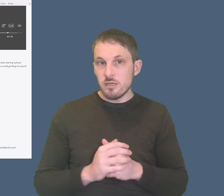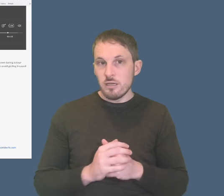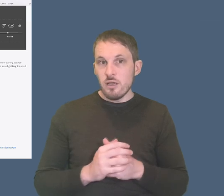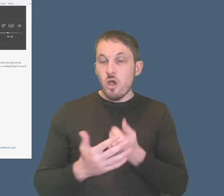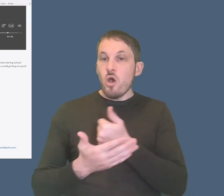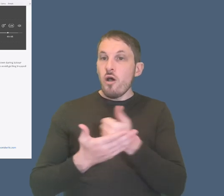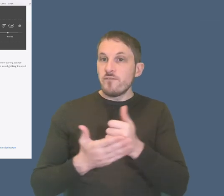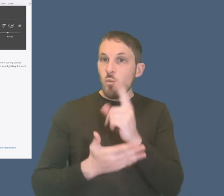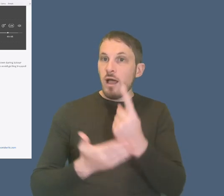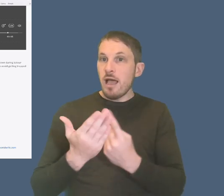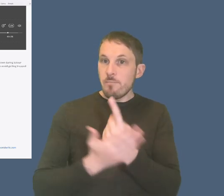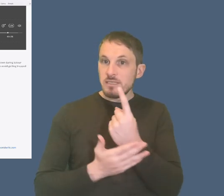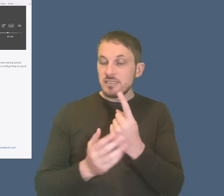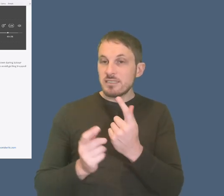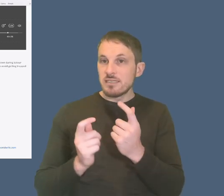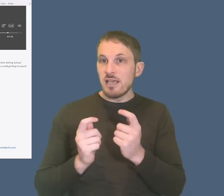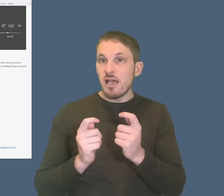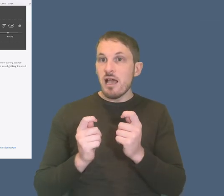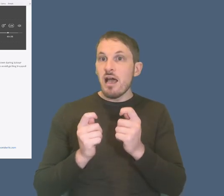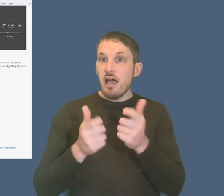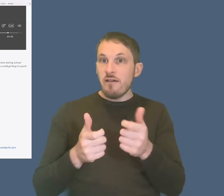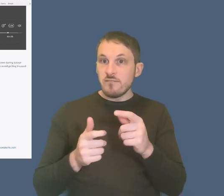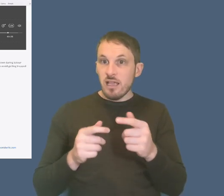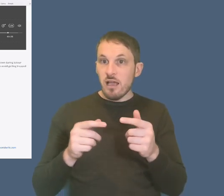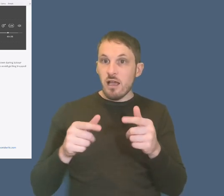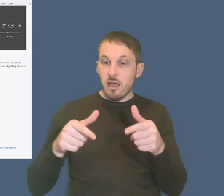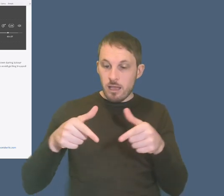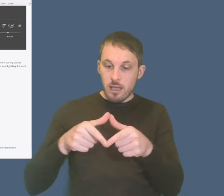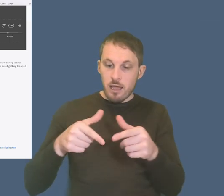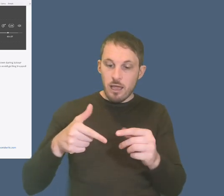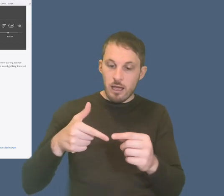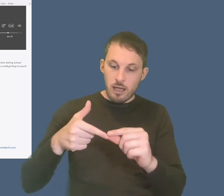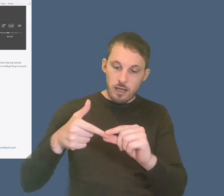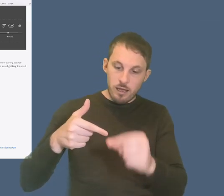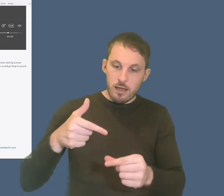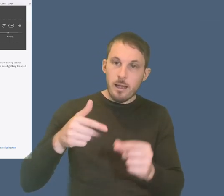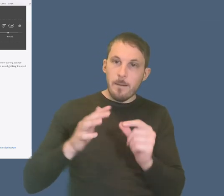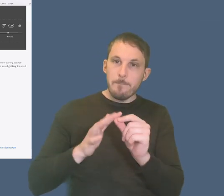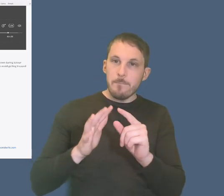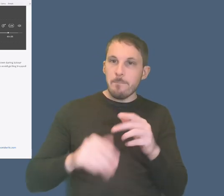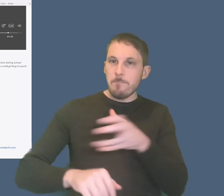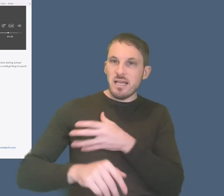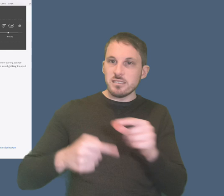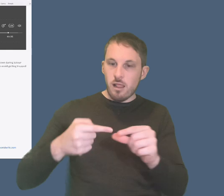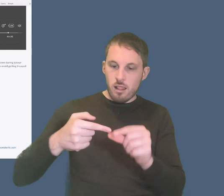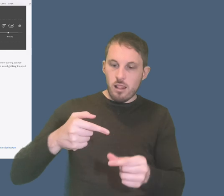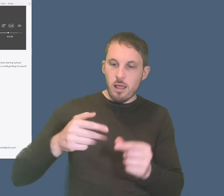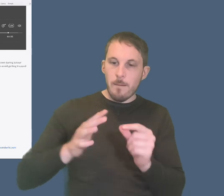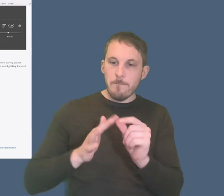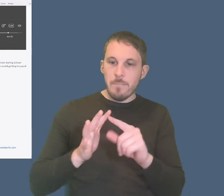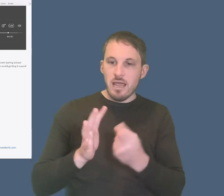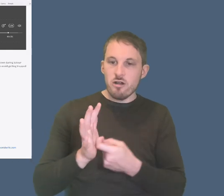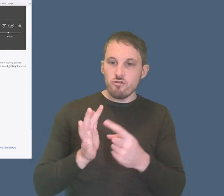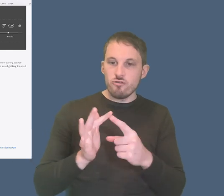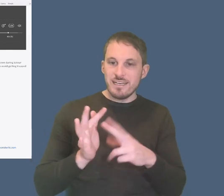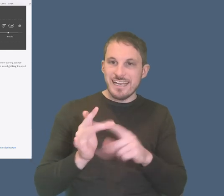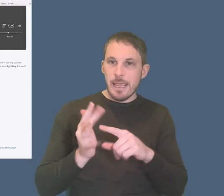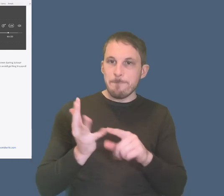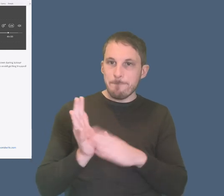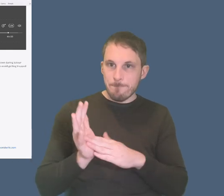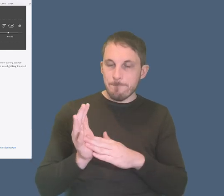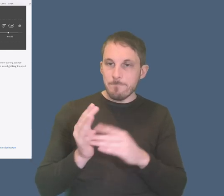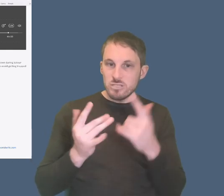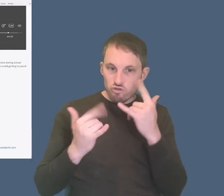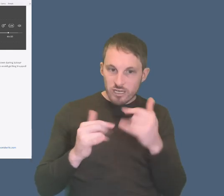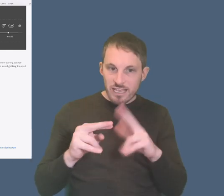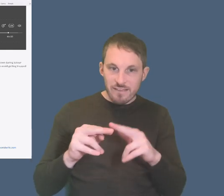is that the woman's perineum is checked to see if there's any tears, and if the woman agrees to be stitched,